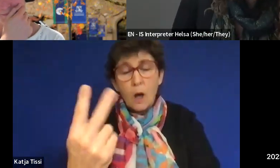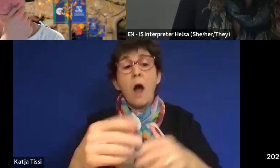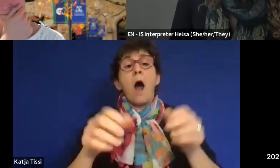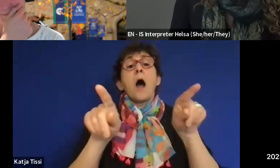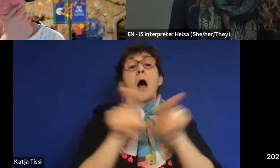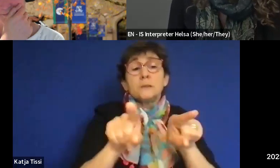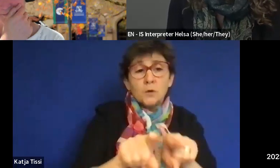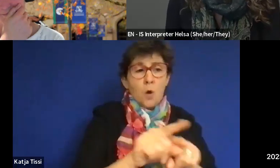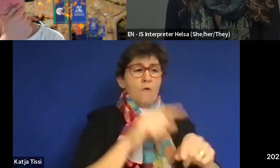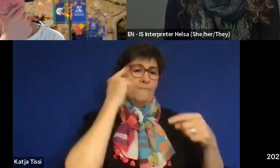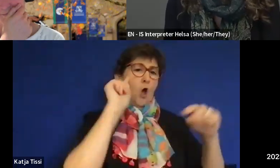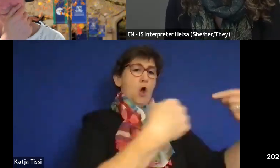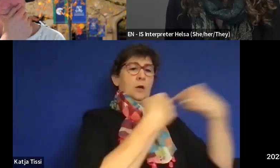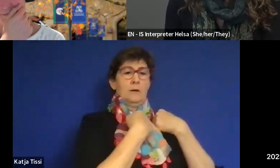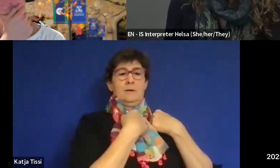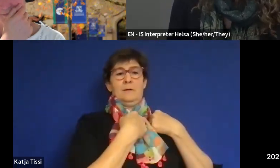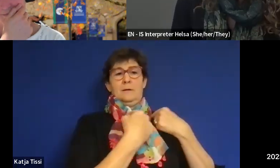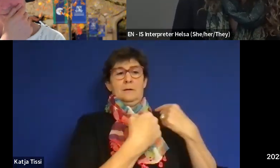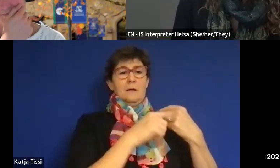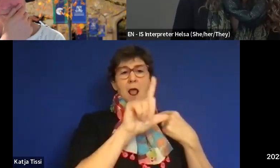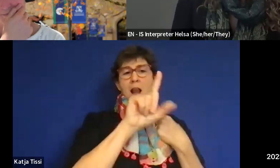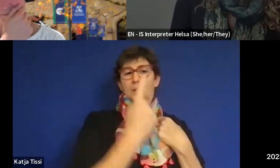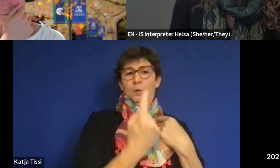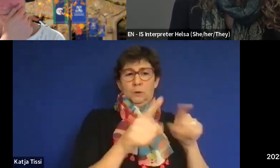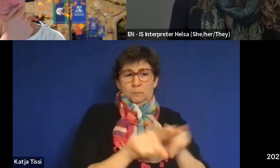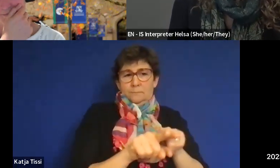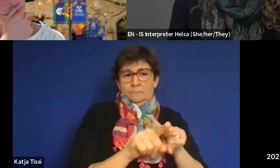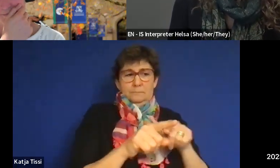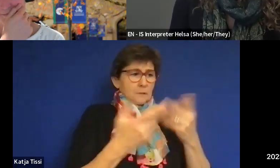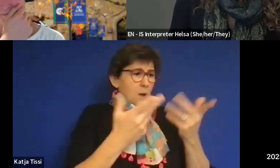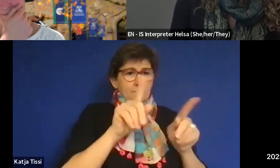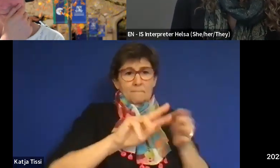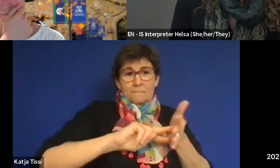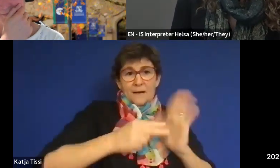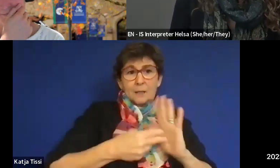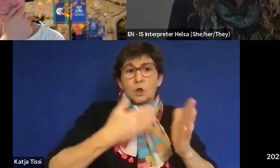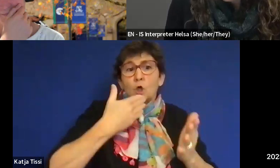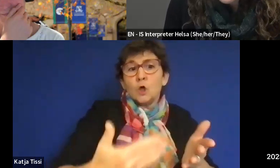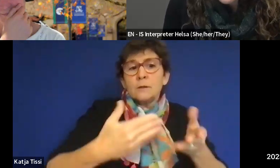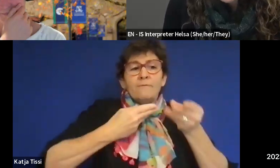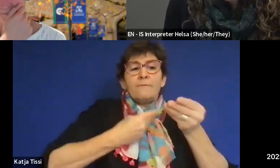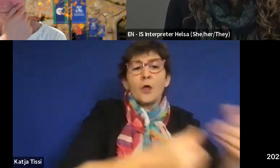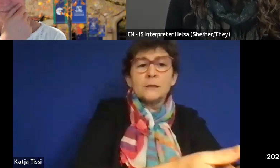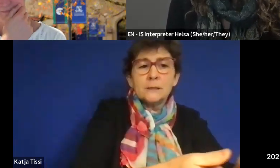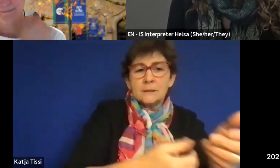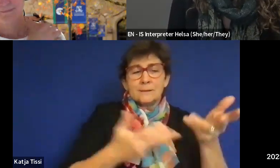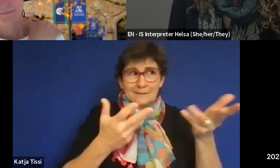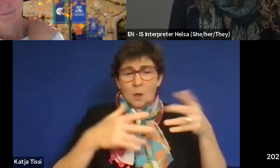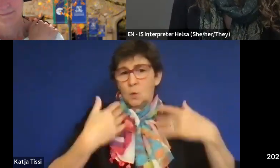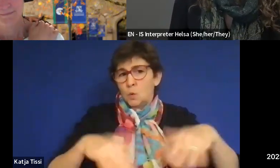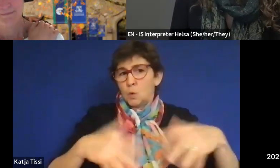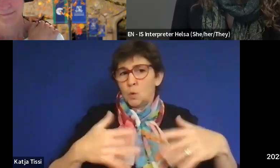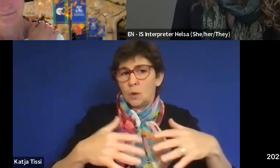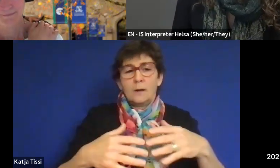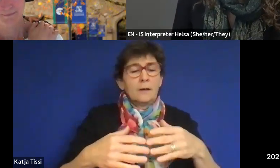that, we will be able to create assessments for L1, L2 as well. Right. And